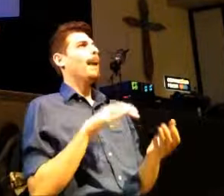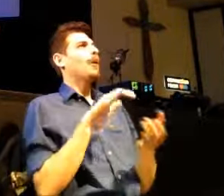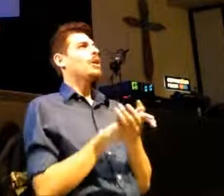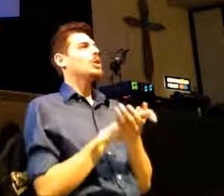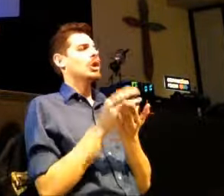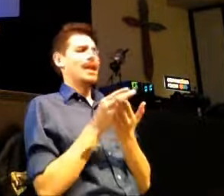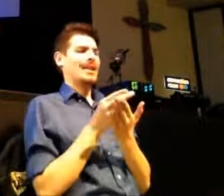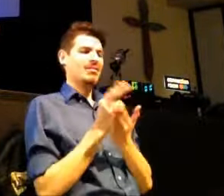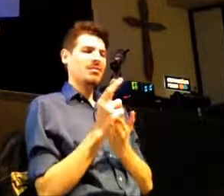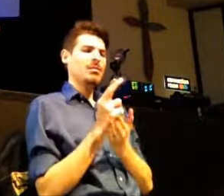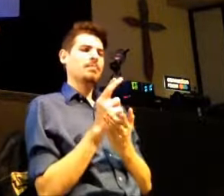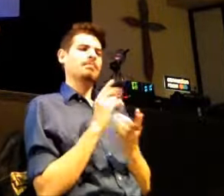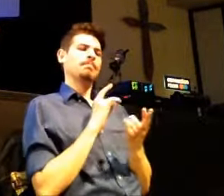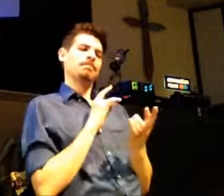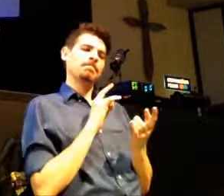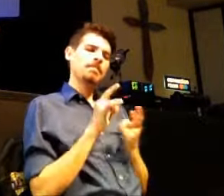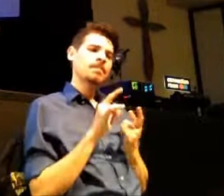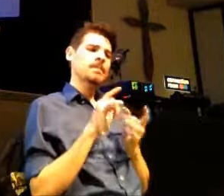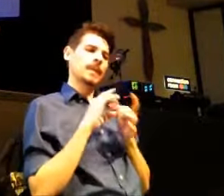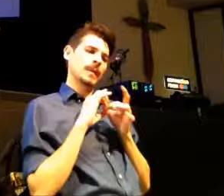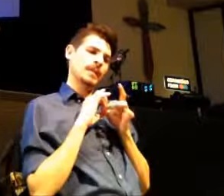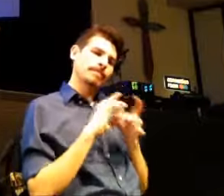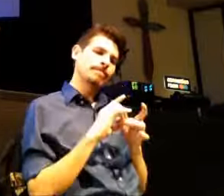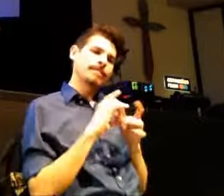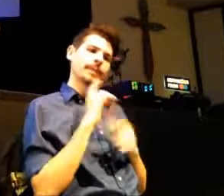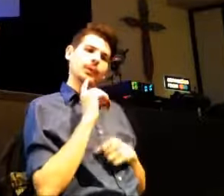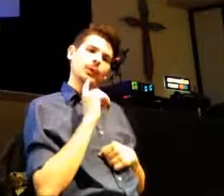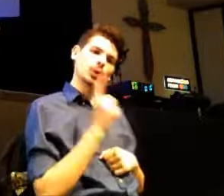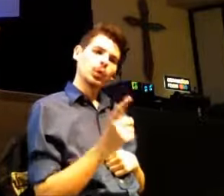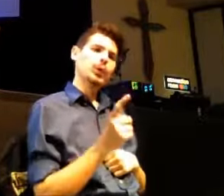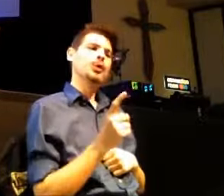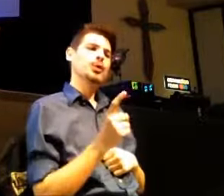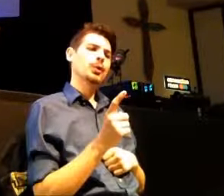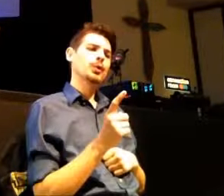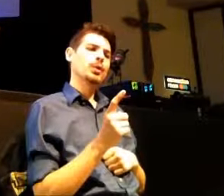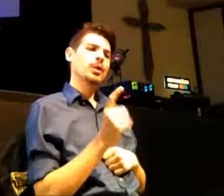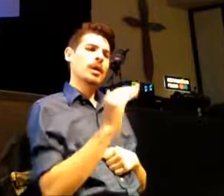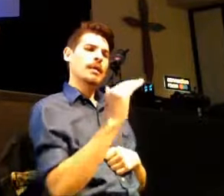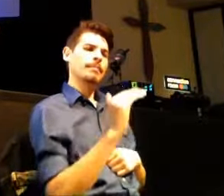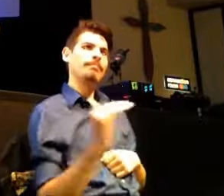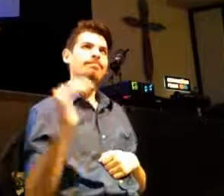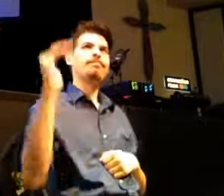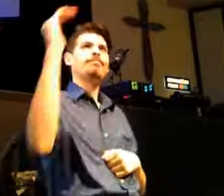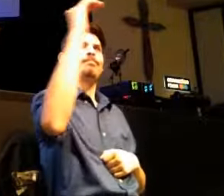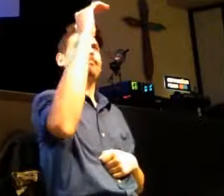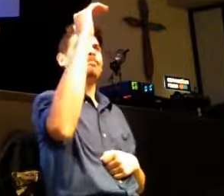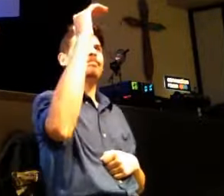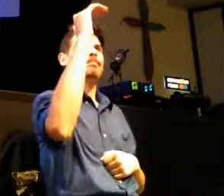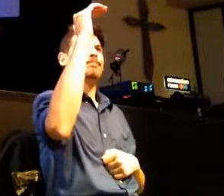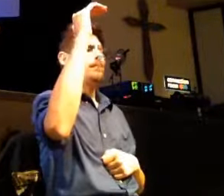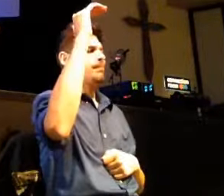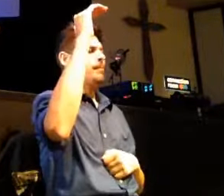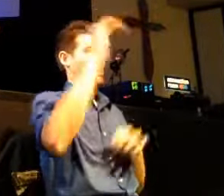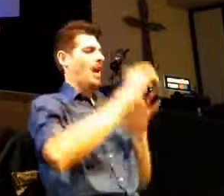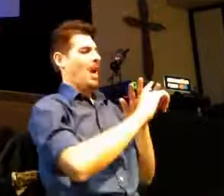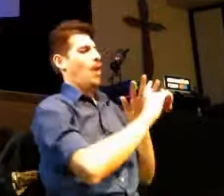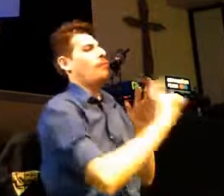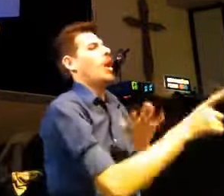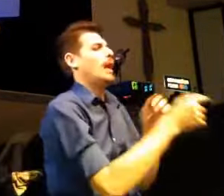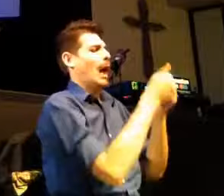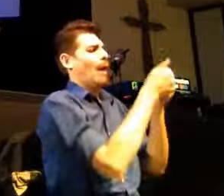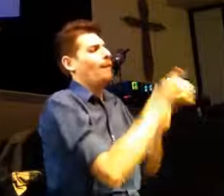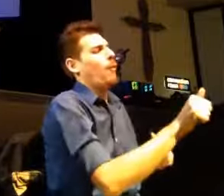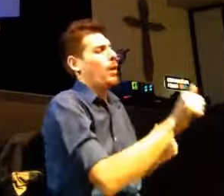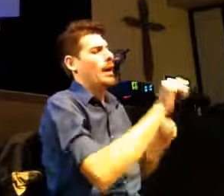and true, that is more important than avoiding conflict in my marriage, then suddenly you have the